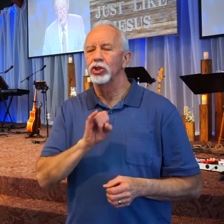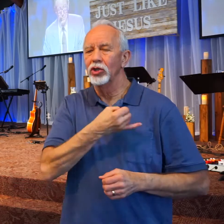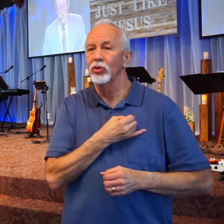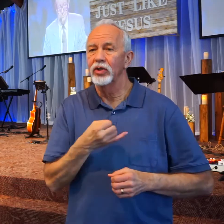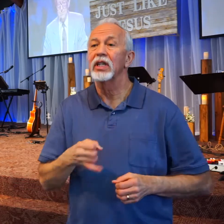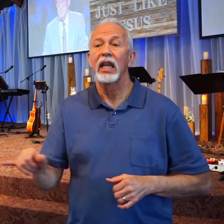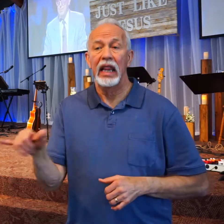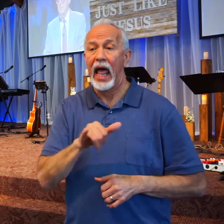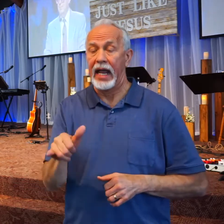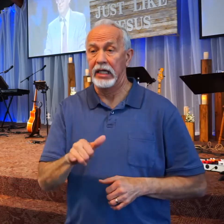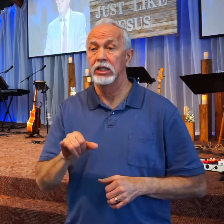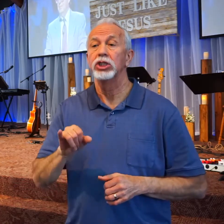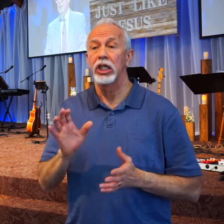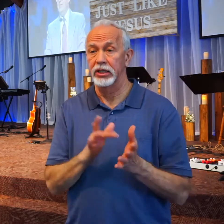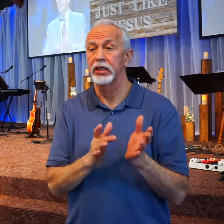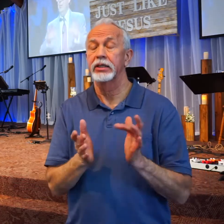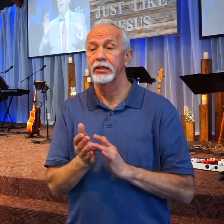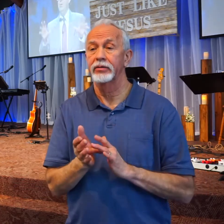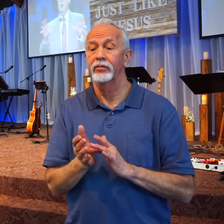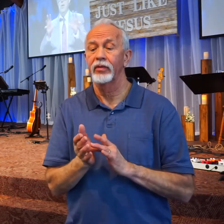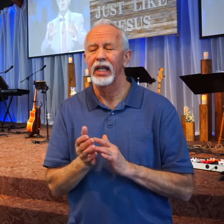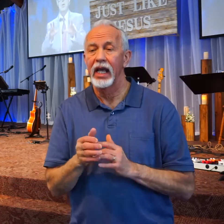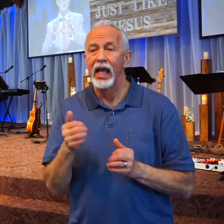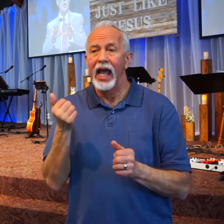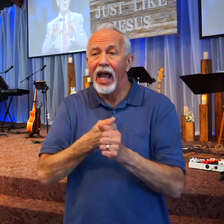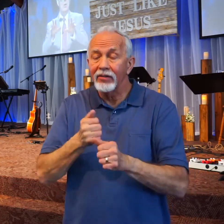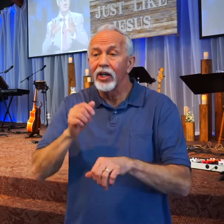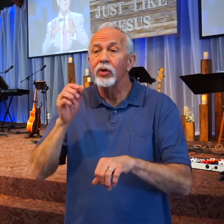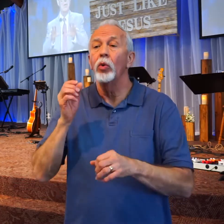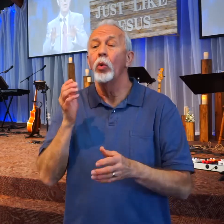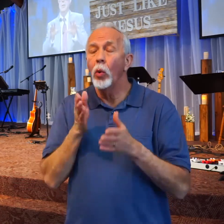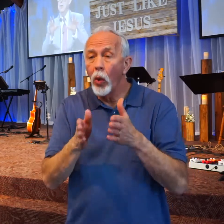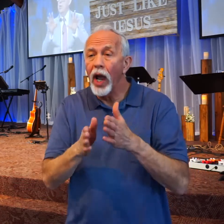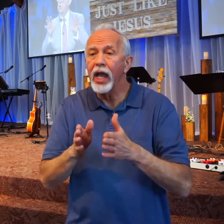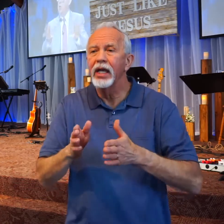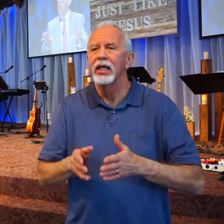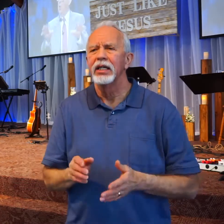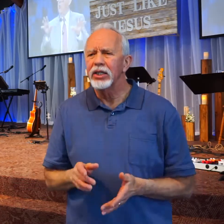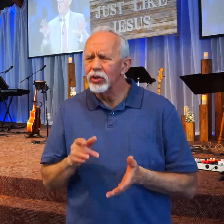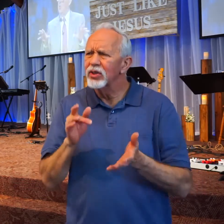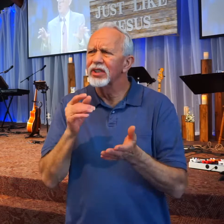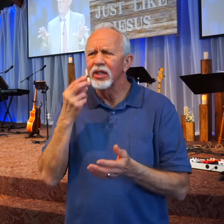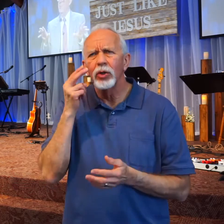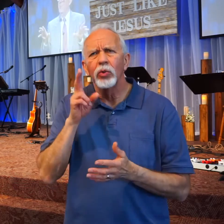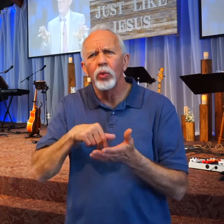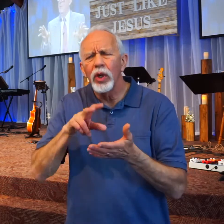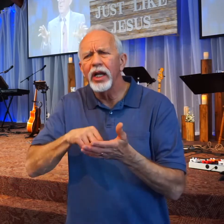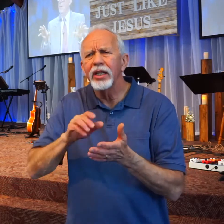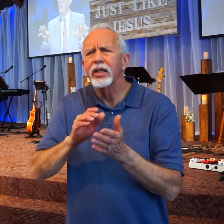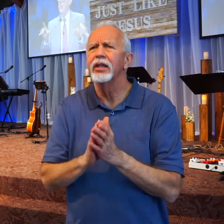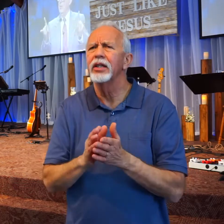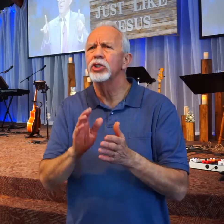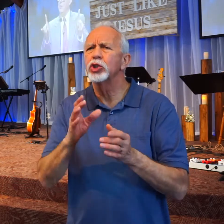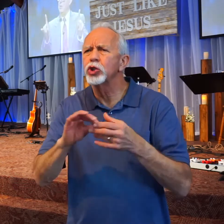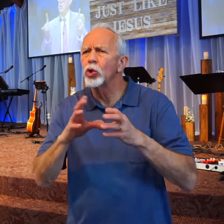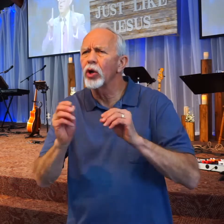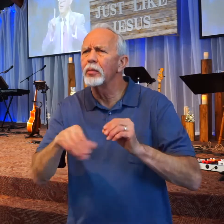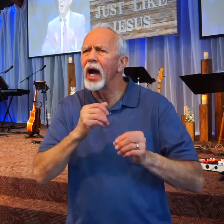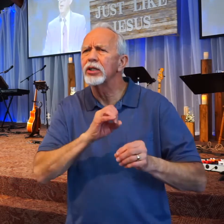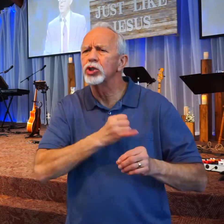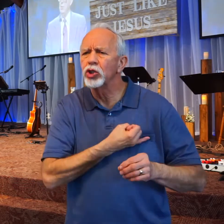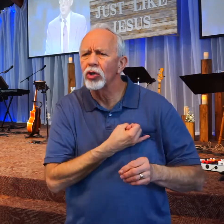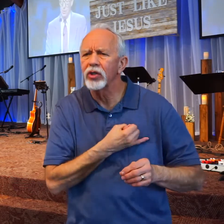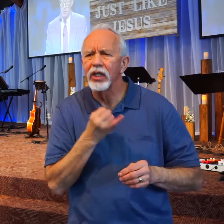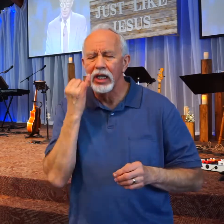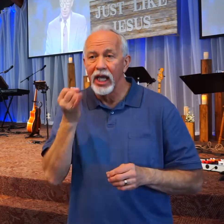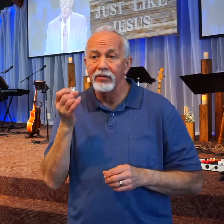likeness. And everywhere you touch the book of Genesis and the story of Joseph, if you have a discerning